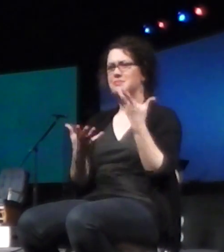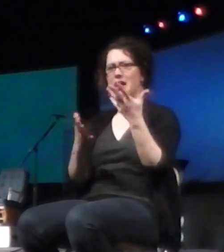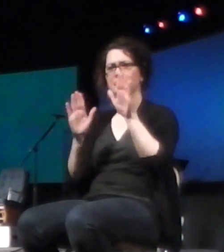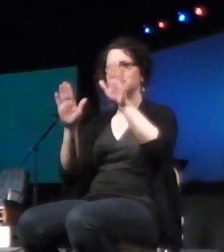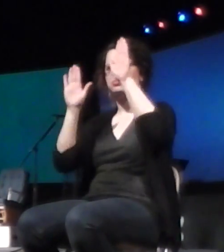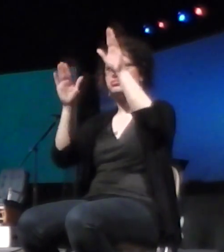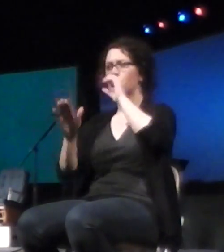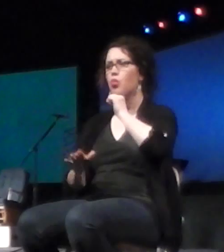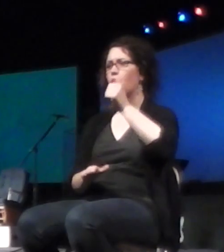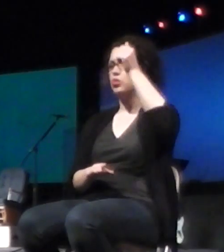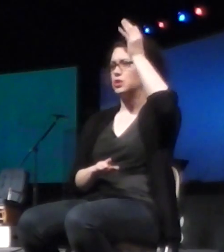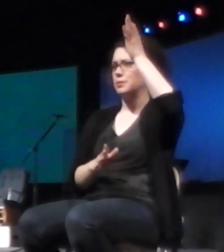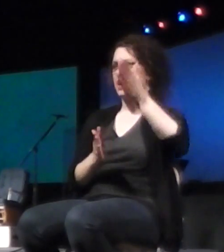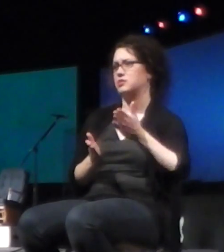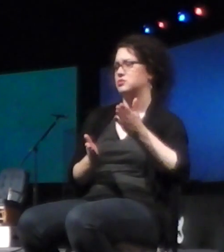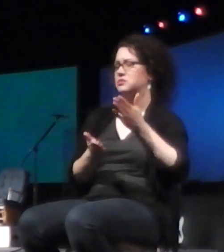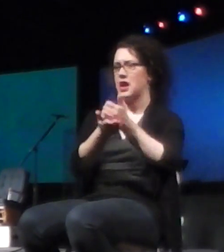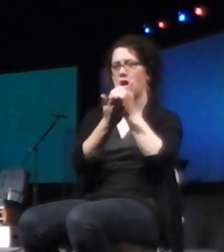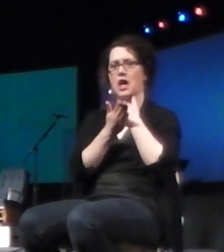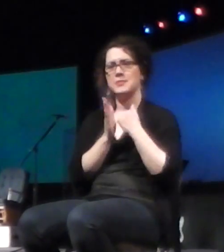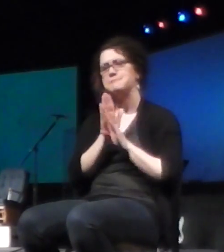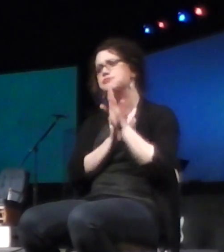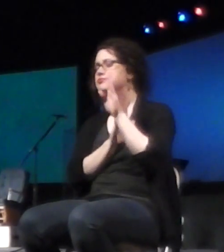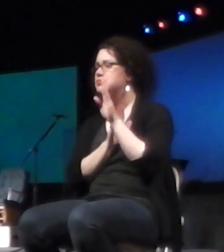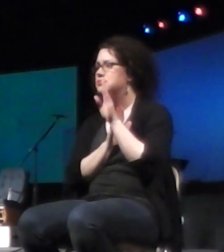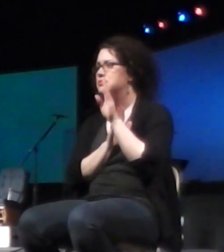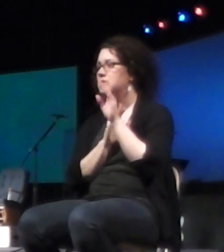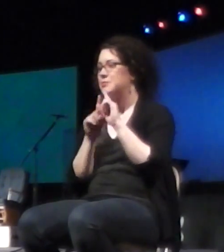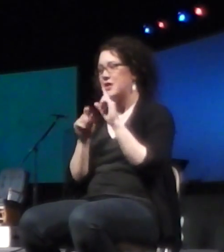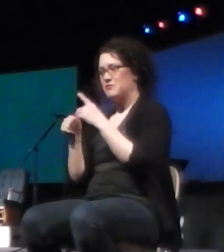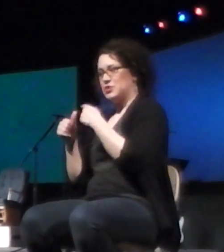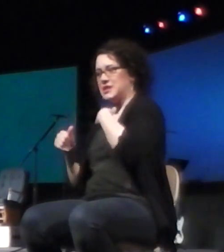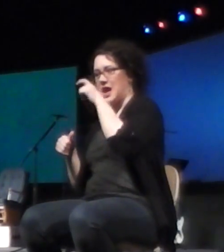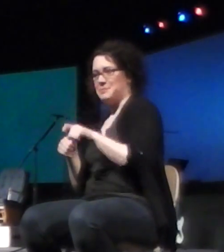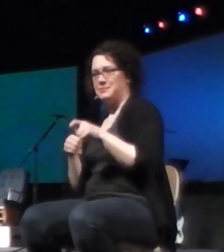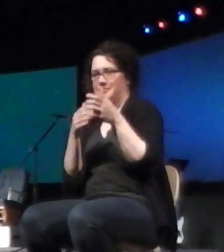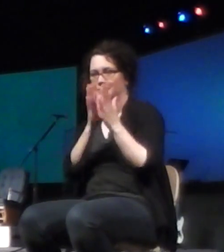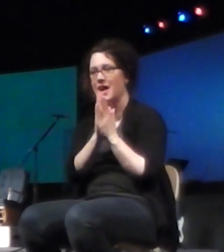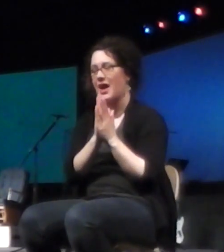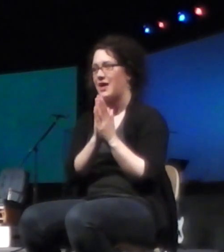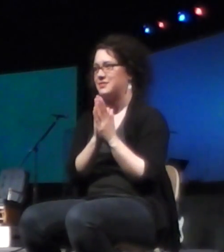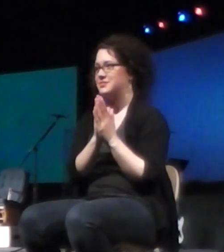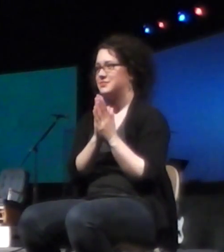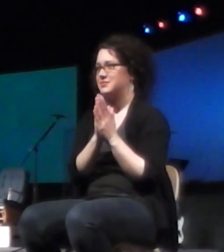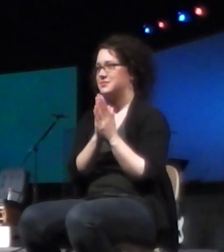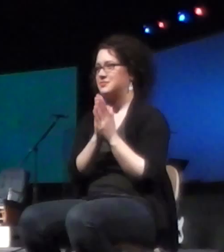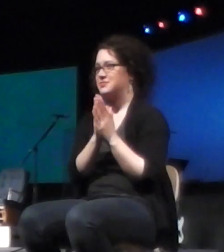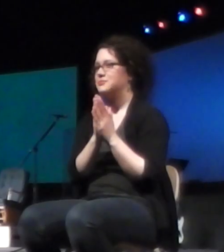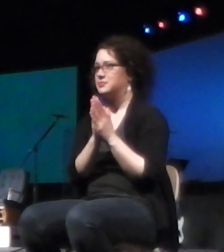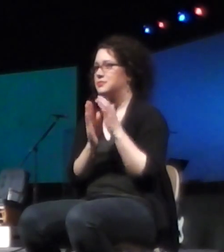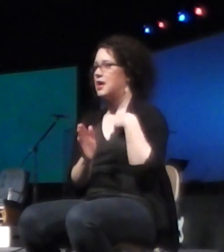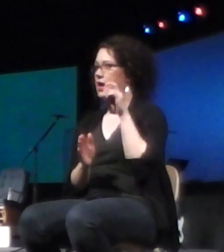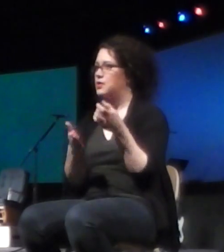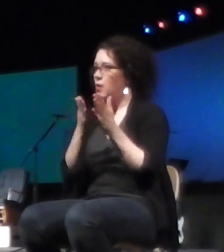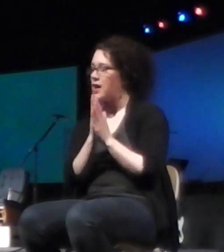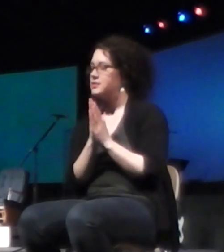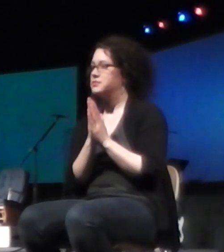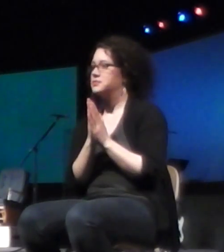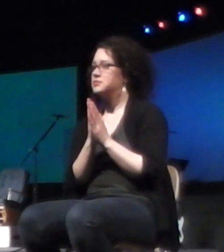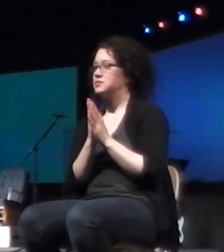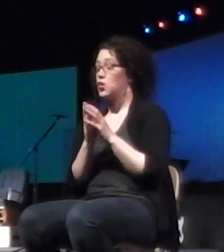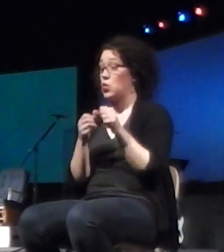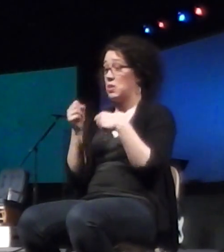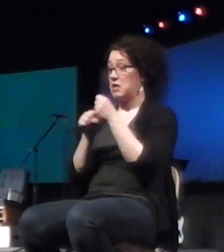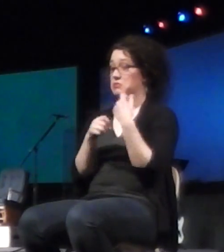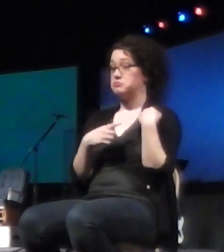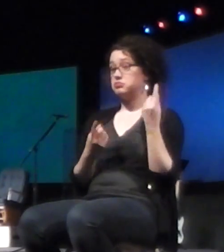who have really helped me grow. But I had to learn how to ask. In the younger generation, we need to learn how to ask. So in the last couple of